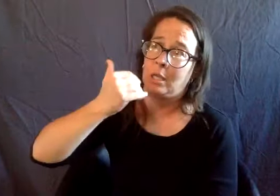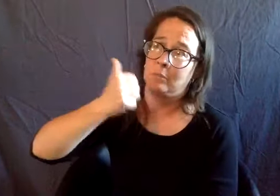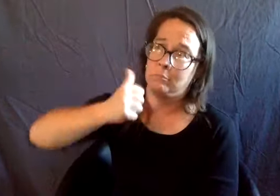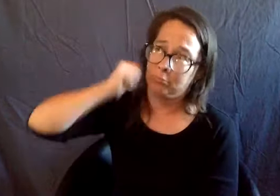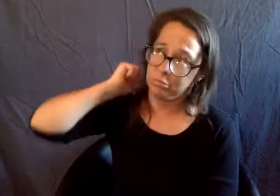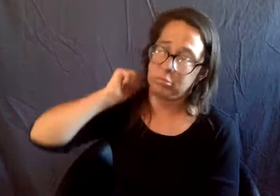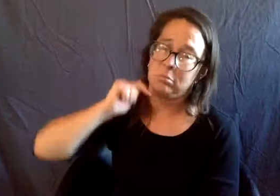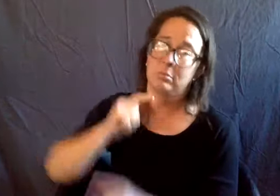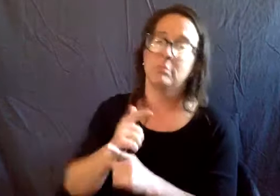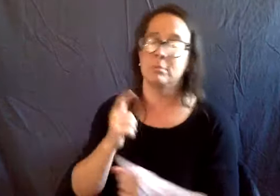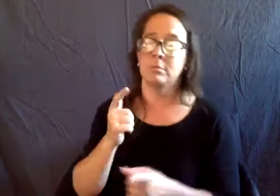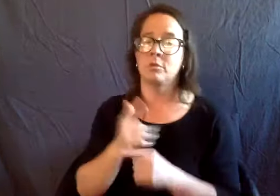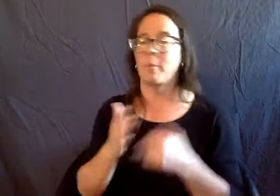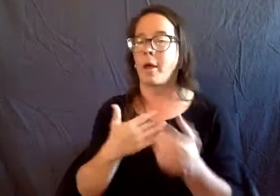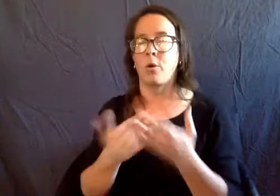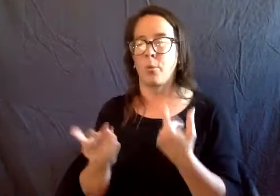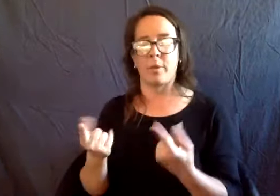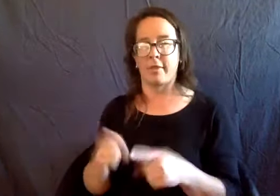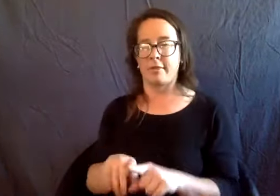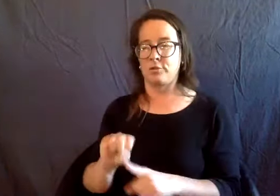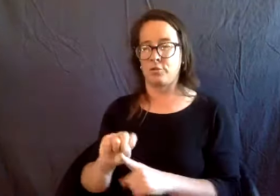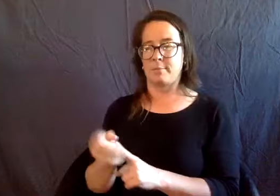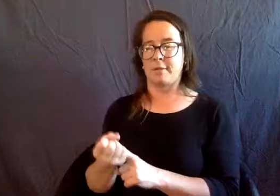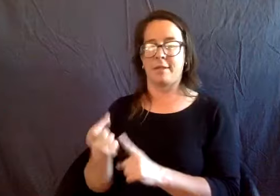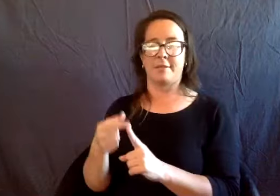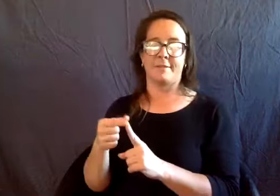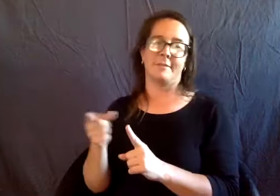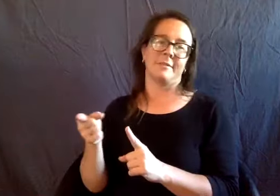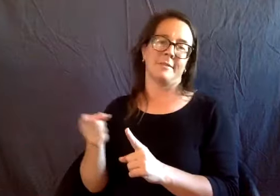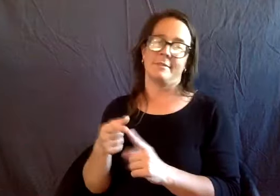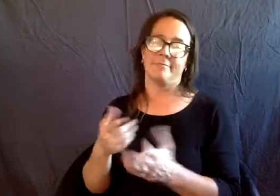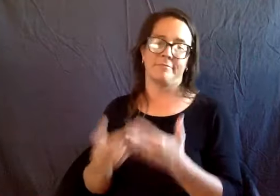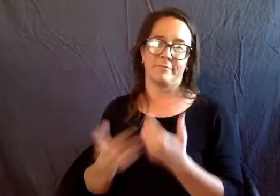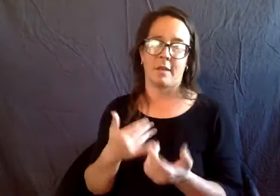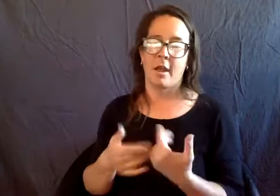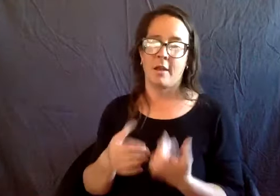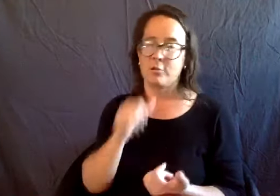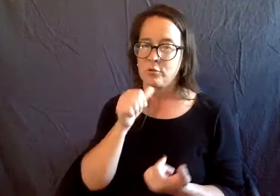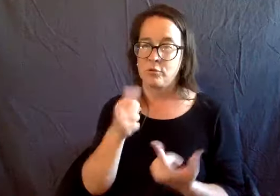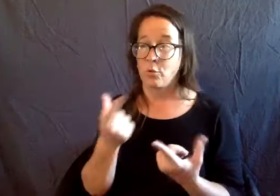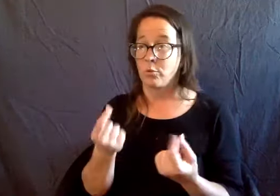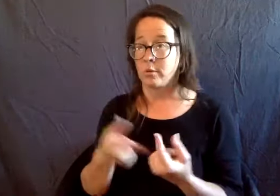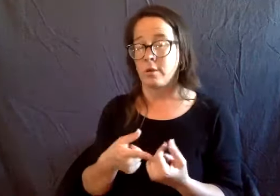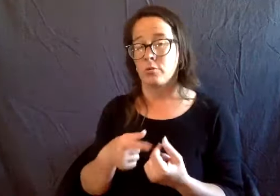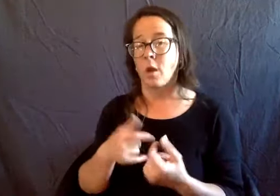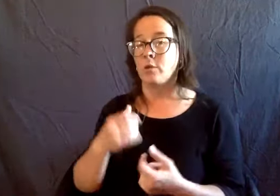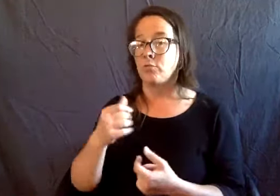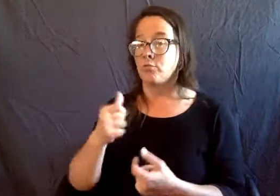MO. So no matter what, and no matter what the circumstances are, no matter how great the need to quit, I just don't do it. So I drank